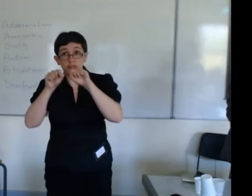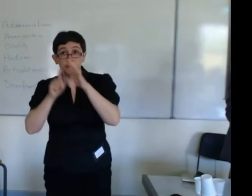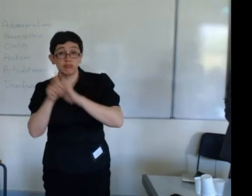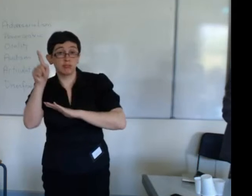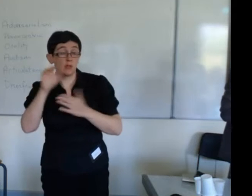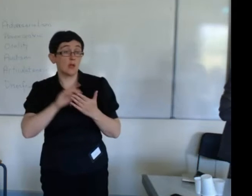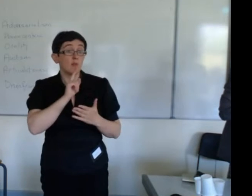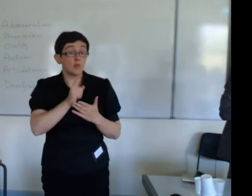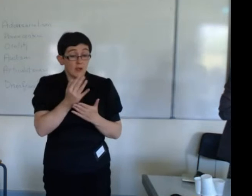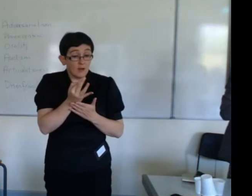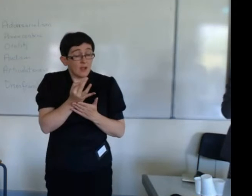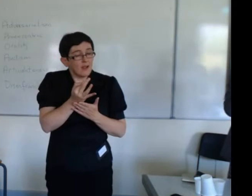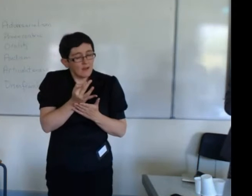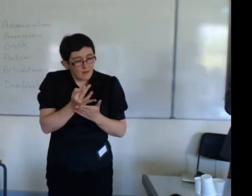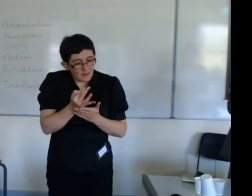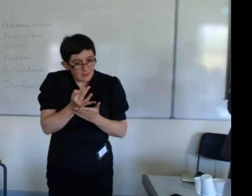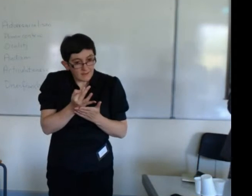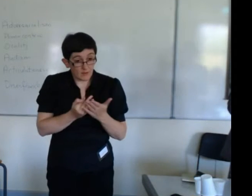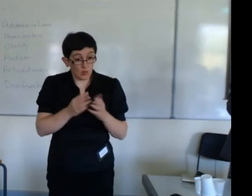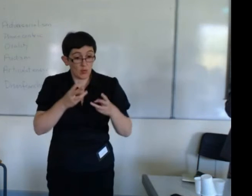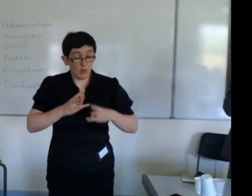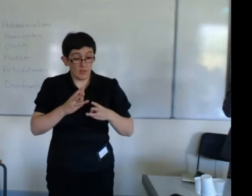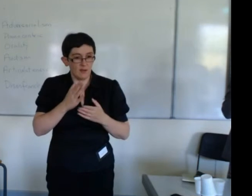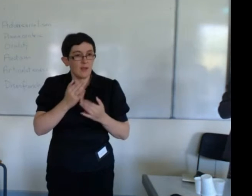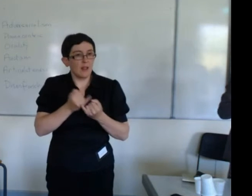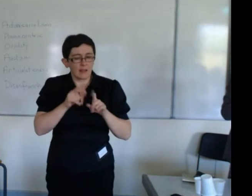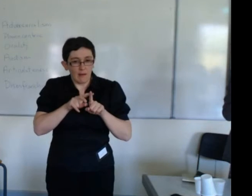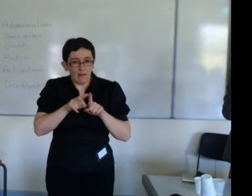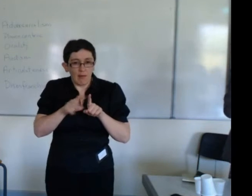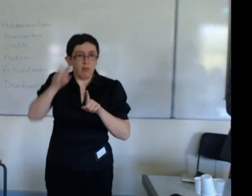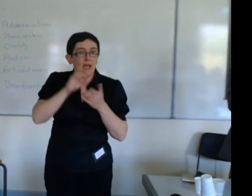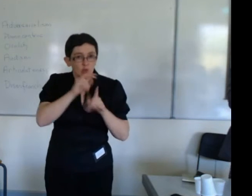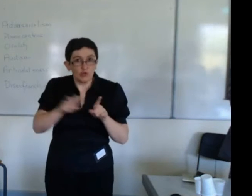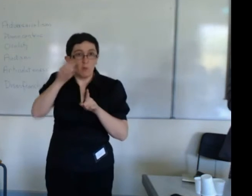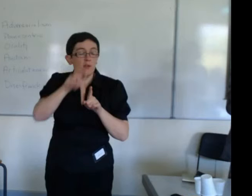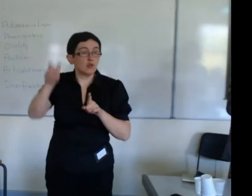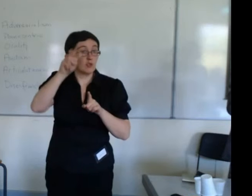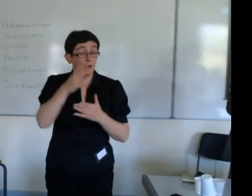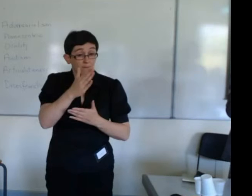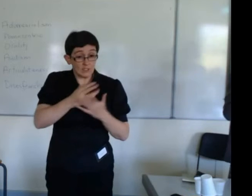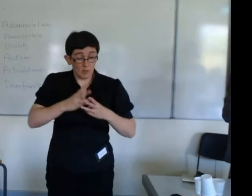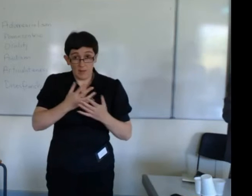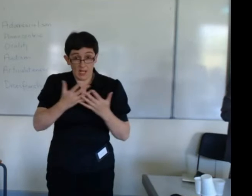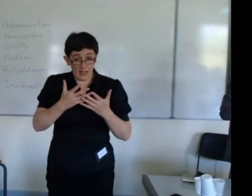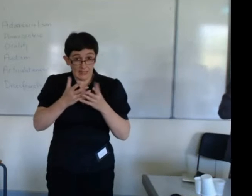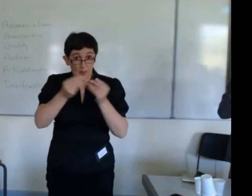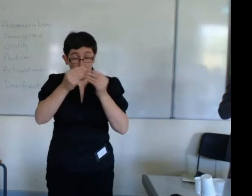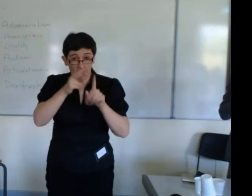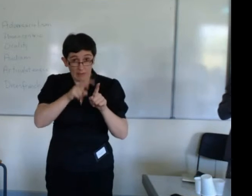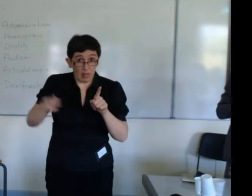a number of women, there's going to be some of those rings missing. And for many women, there's going to be a lot of those rings missing. And that can be